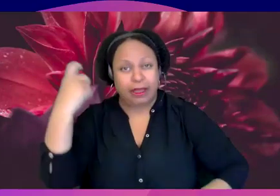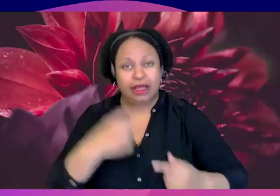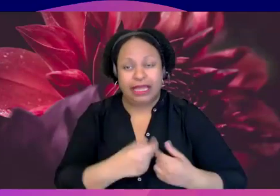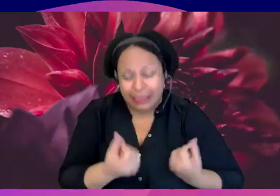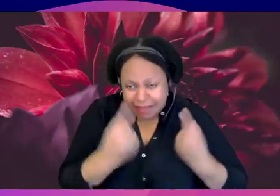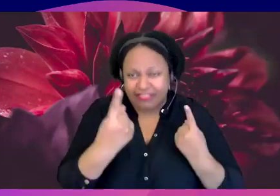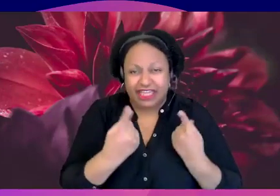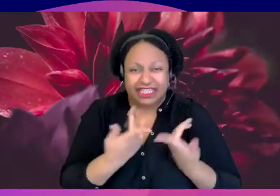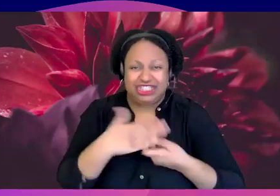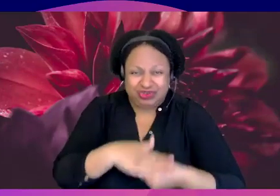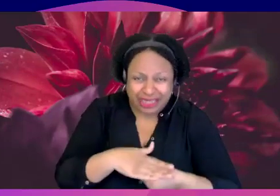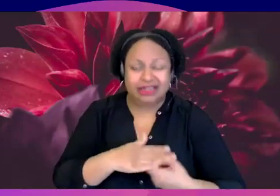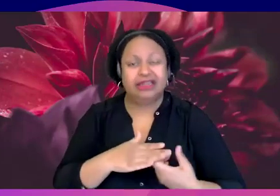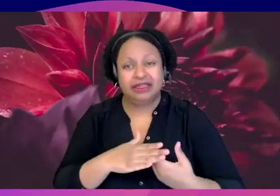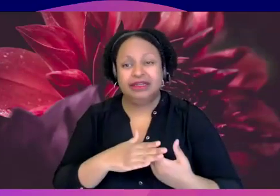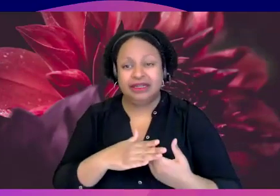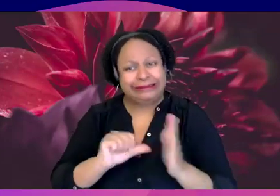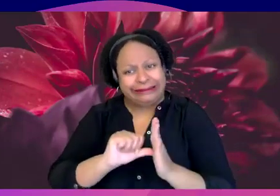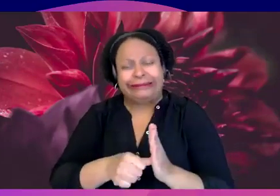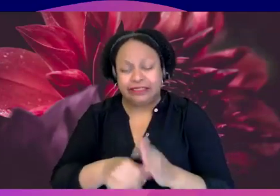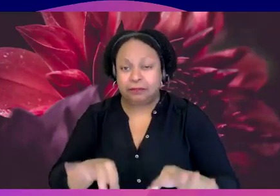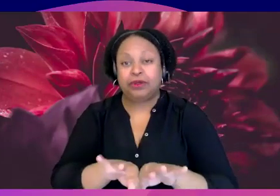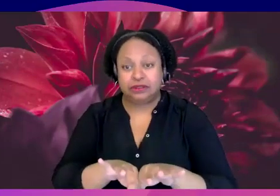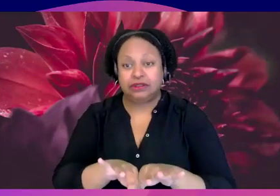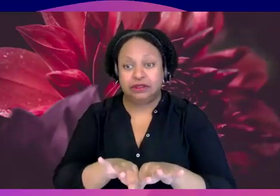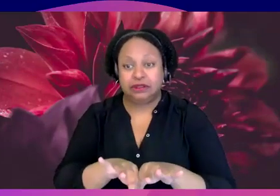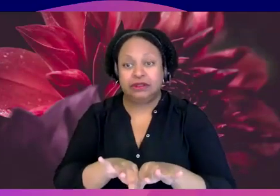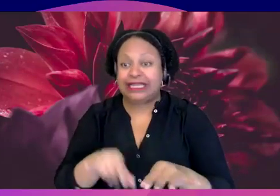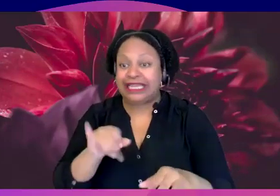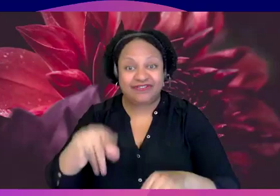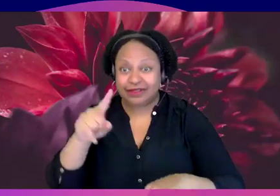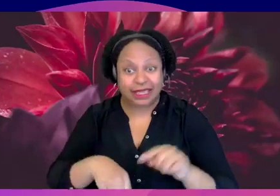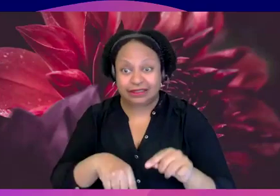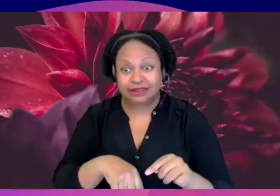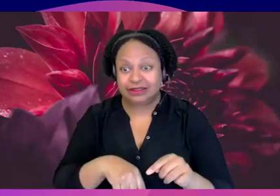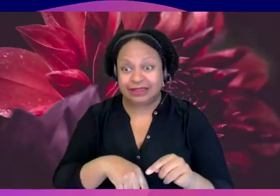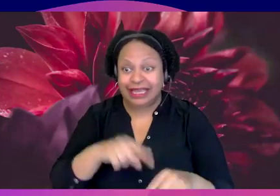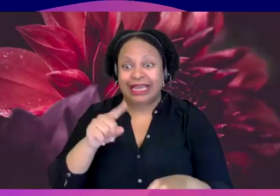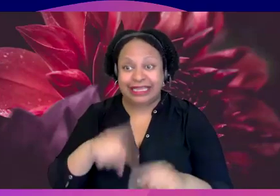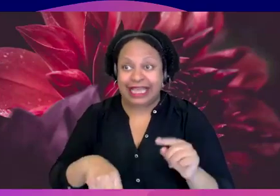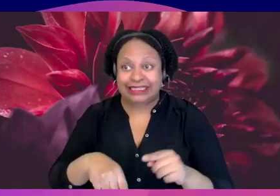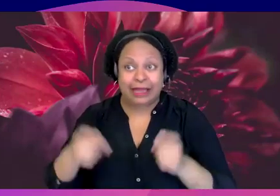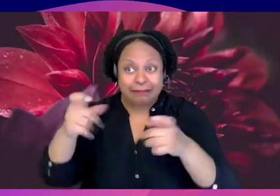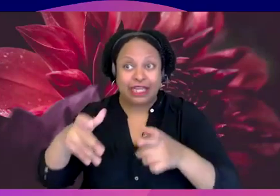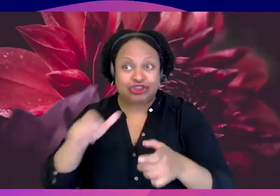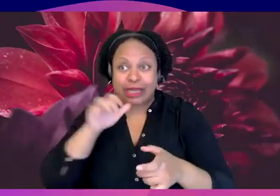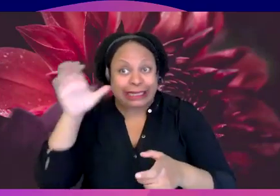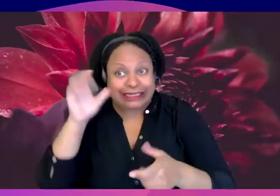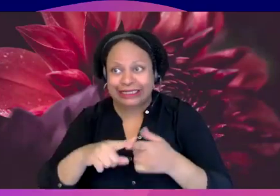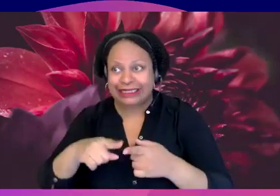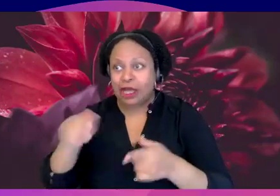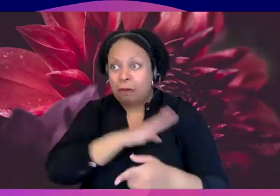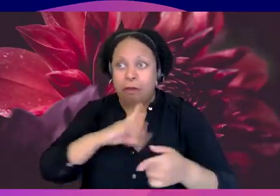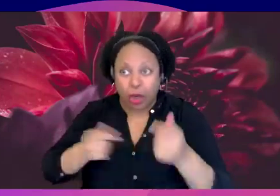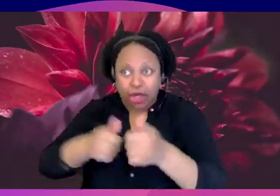So that's really key. But I would say if you cannot get that buy-in, you cannot get your